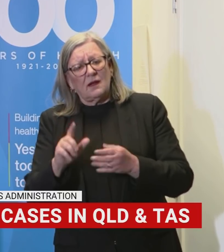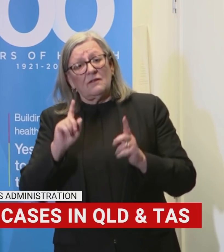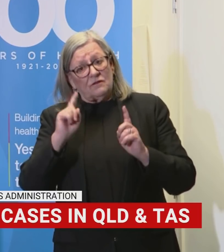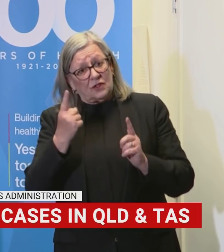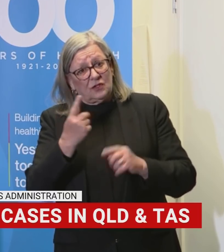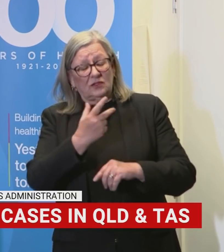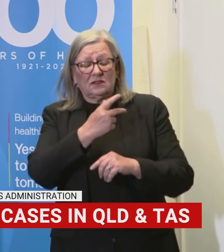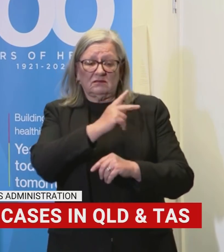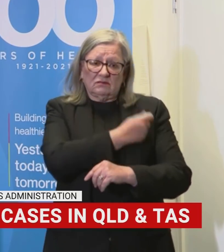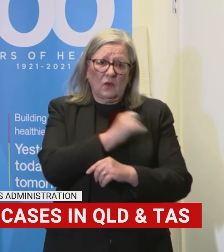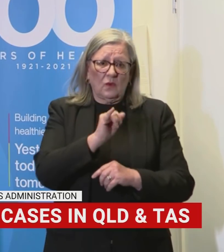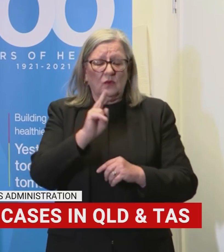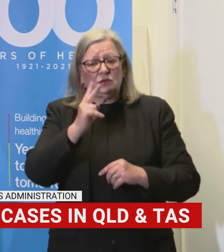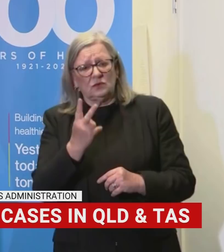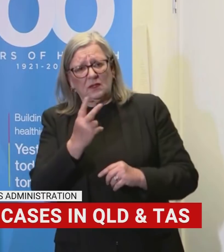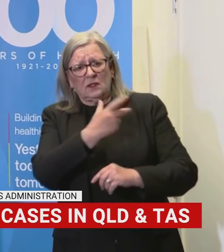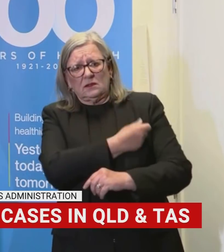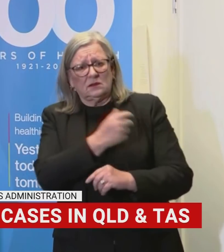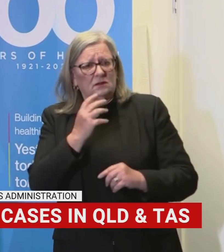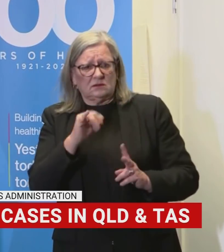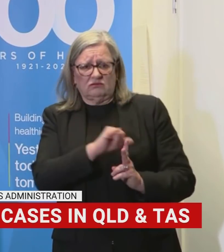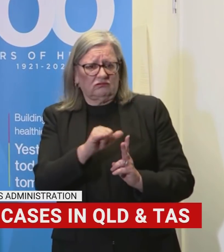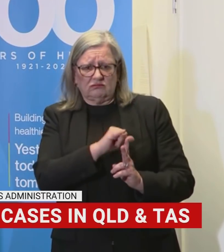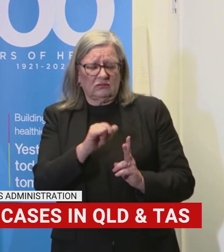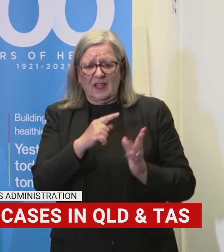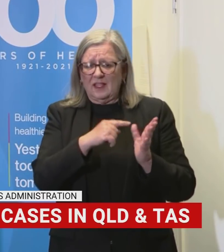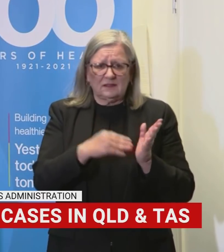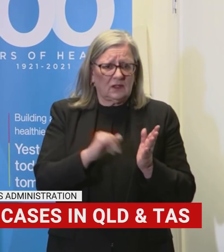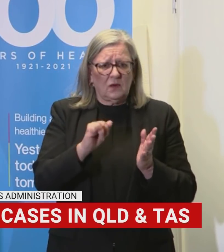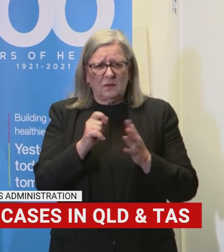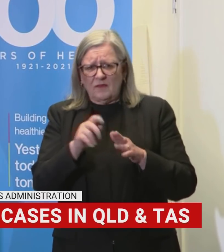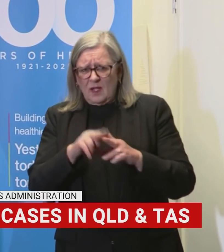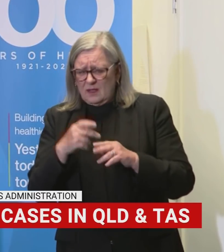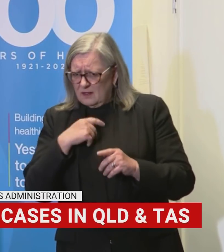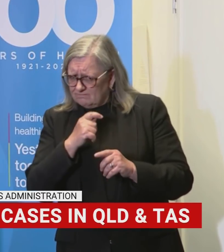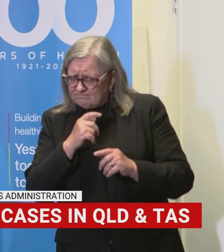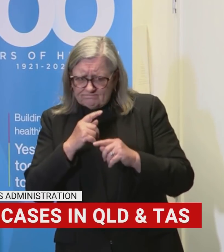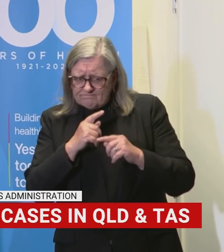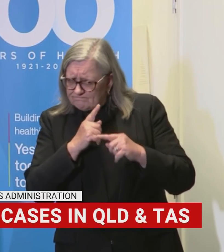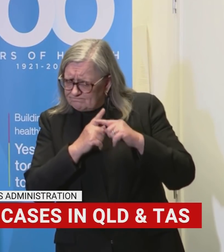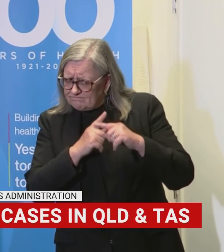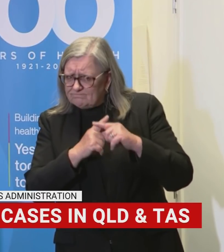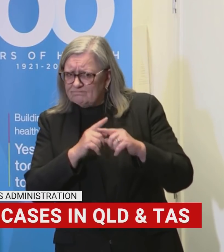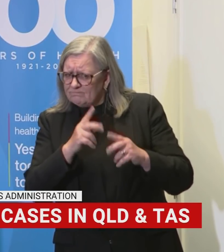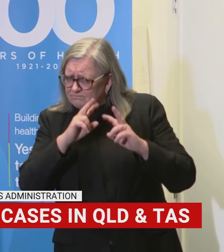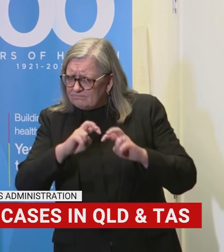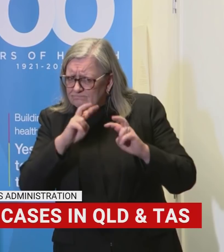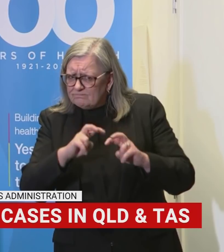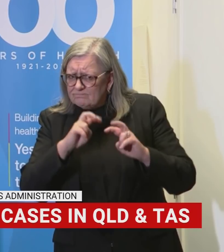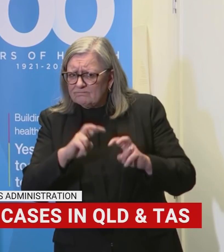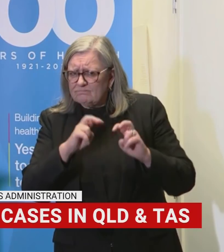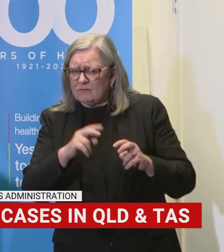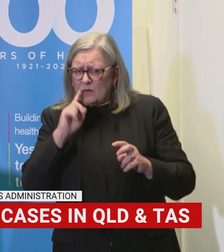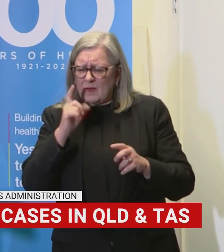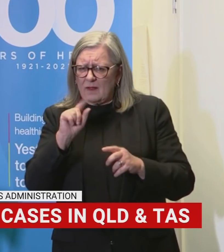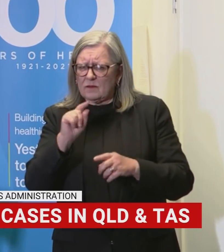of the vaccines. And they're the cases that we look very closely at for investigation. I'll come back to those.